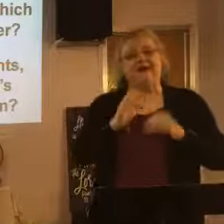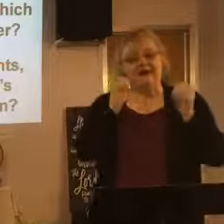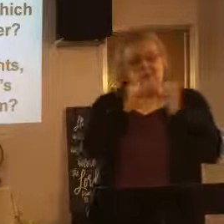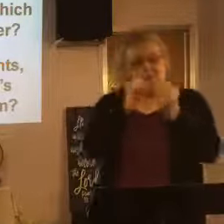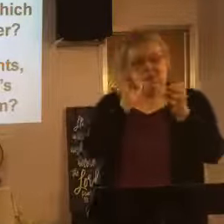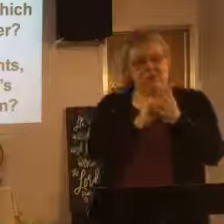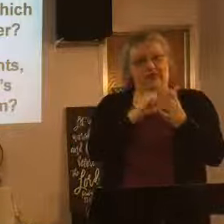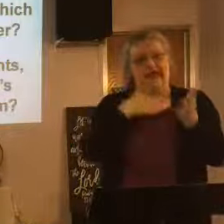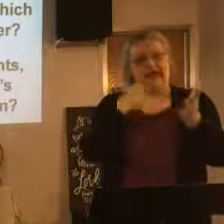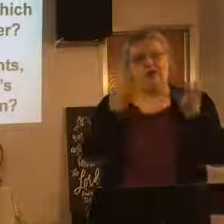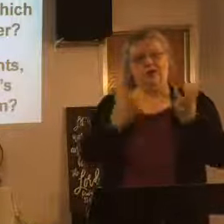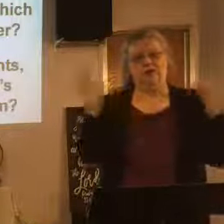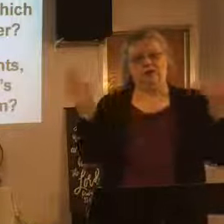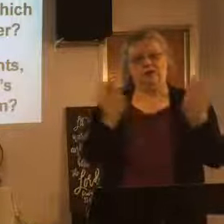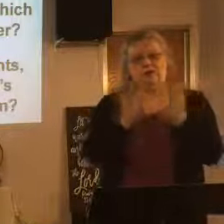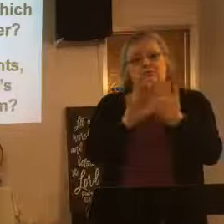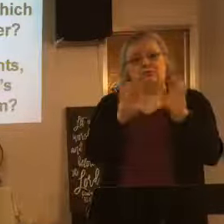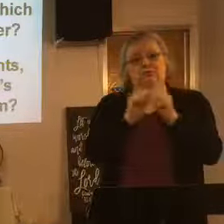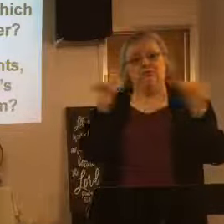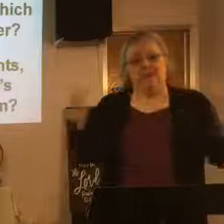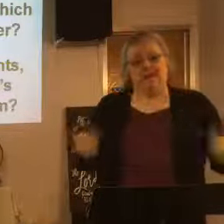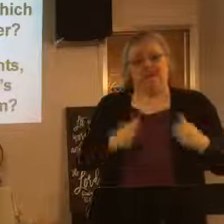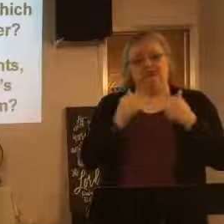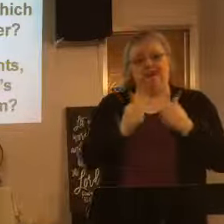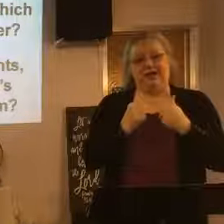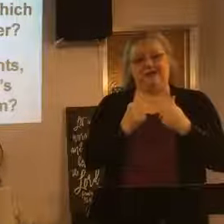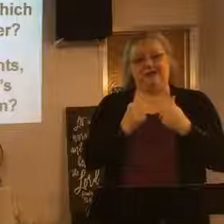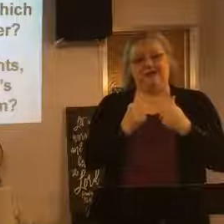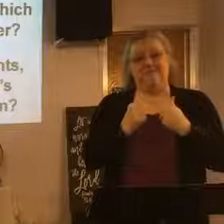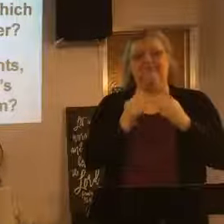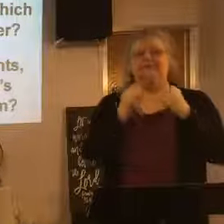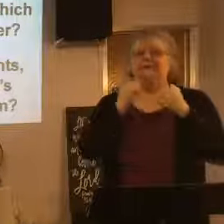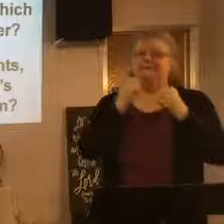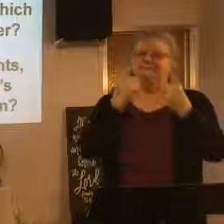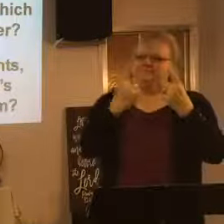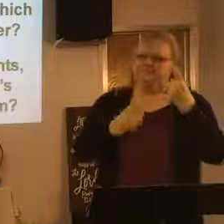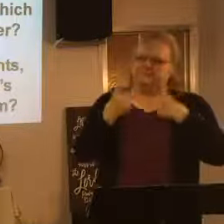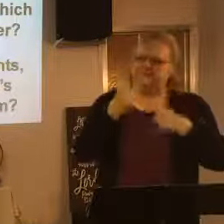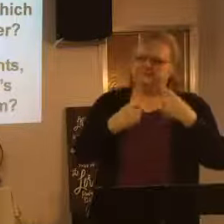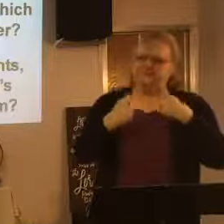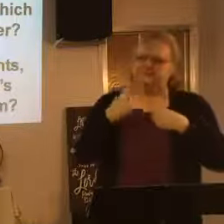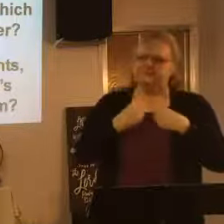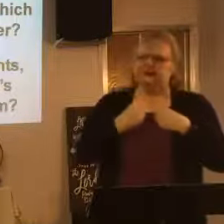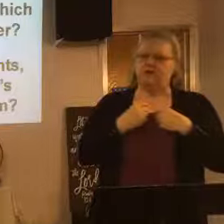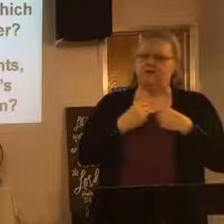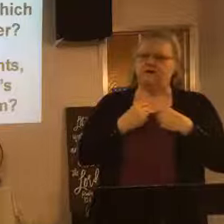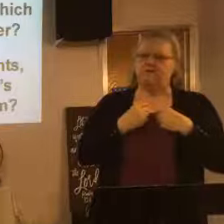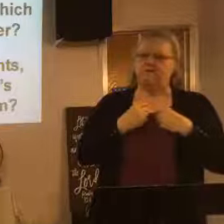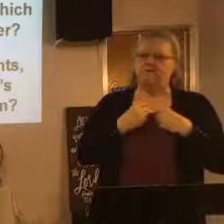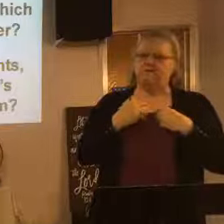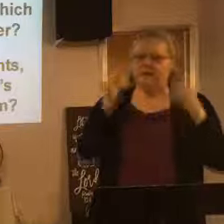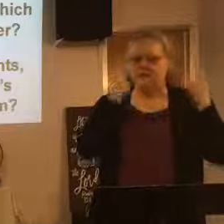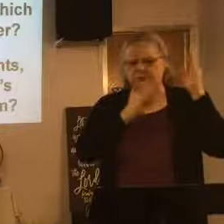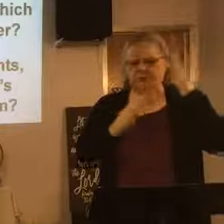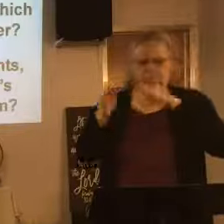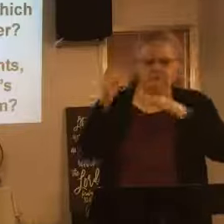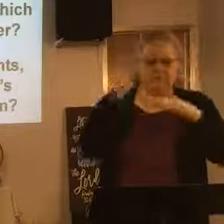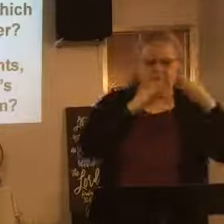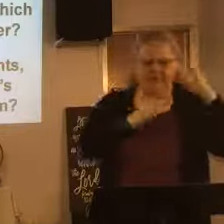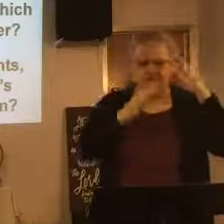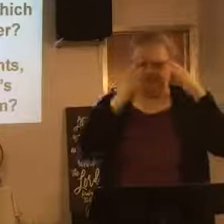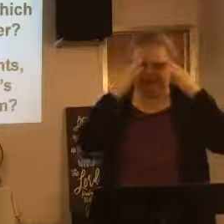I want to close with this challenge. Let's ask ourselves, as the worry and the